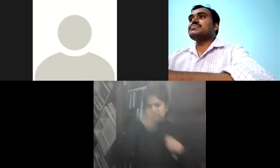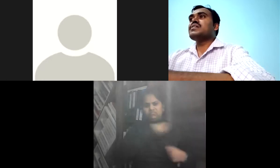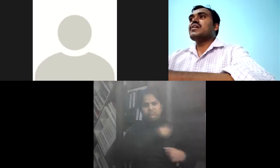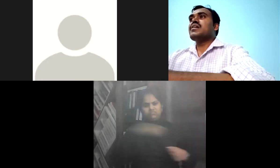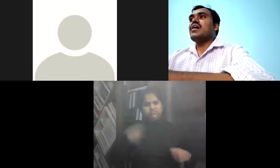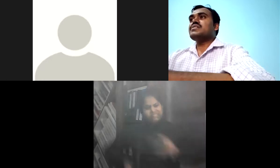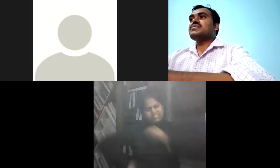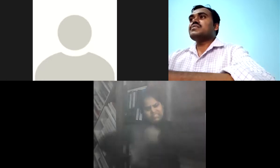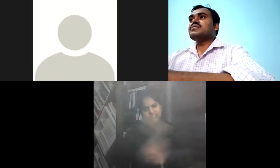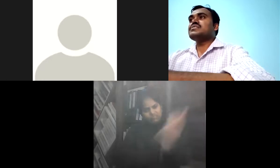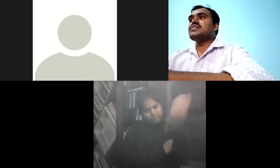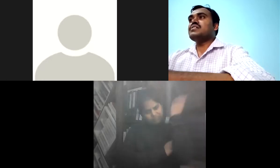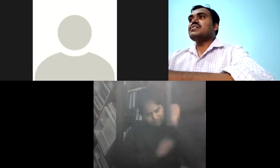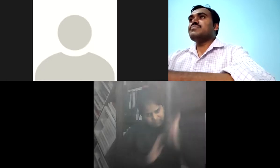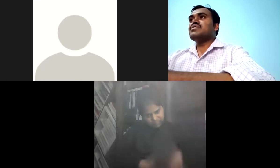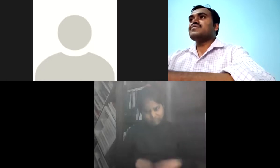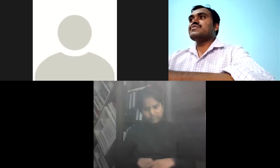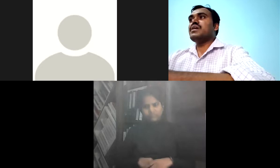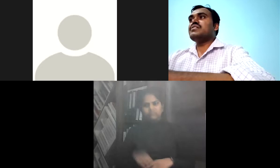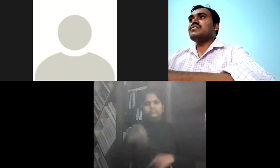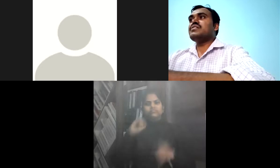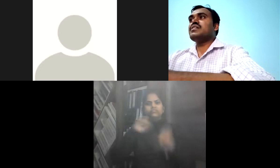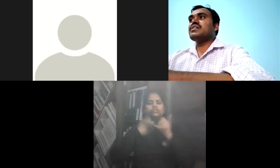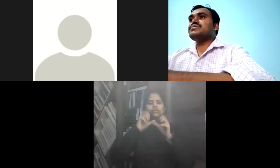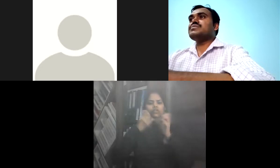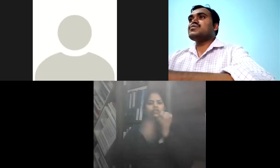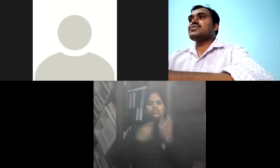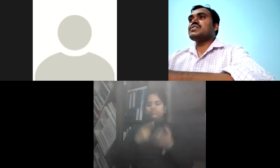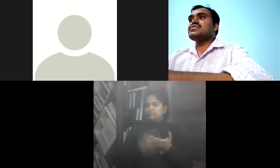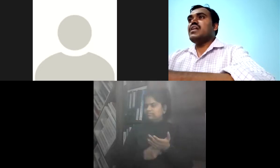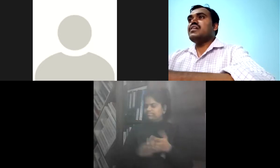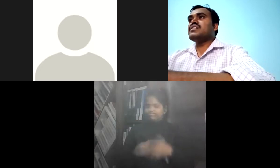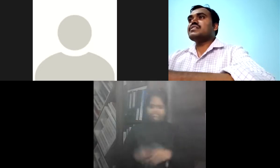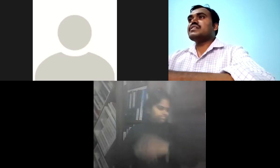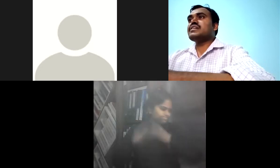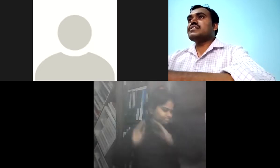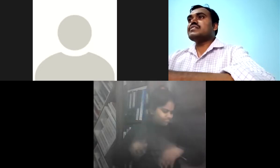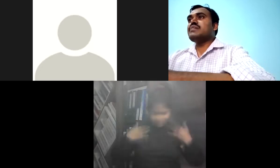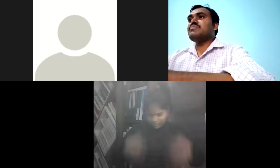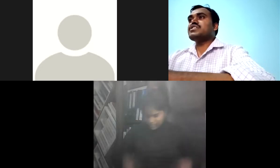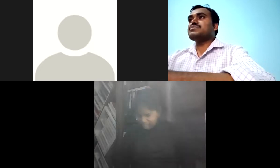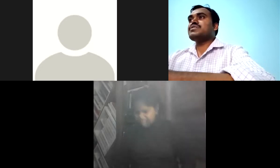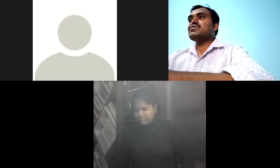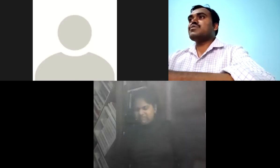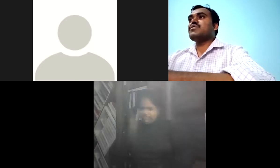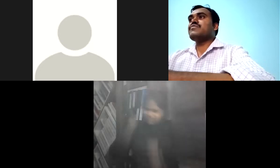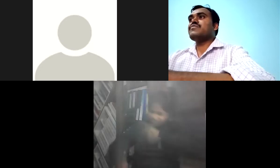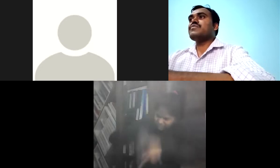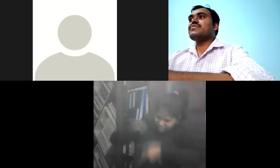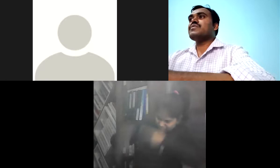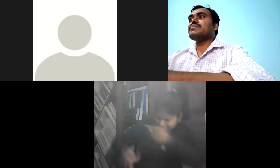excerpt. Oscar, the shattered image of humanity, an accusation, a challenge, a timeless expression